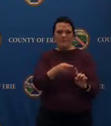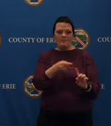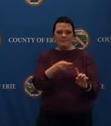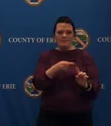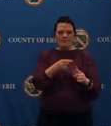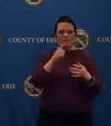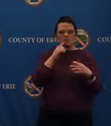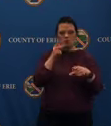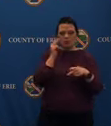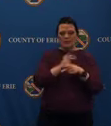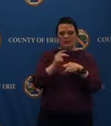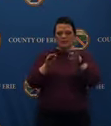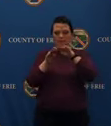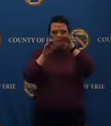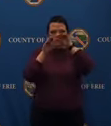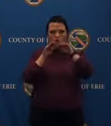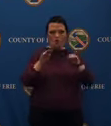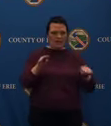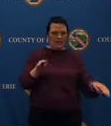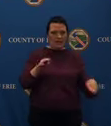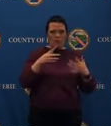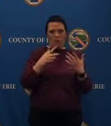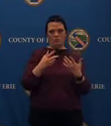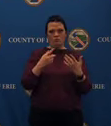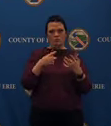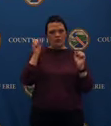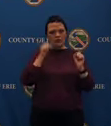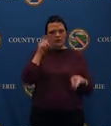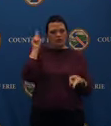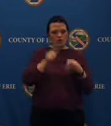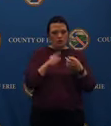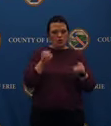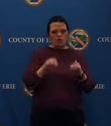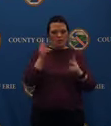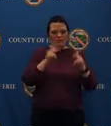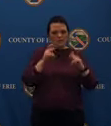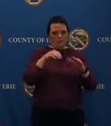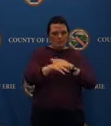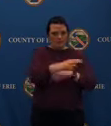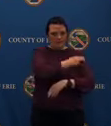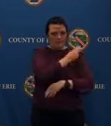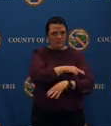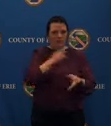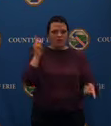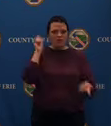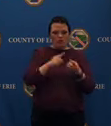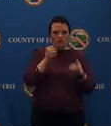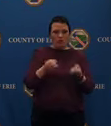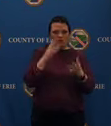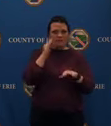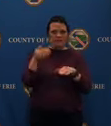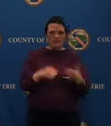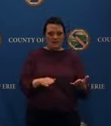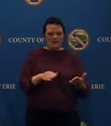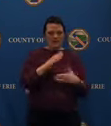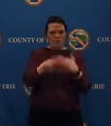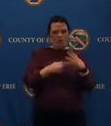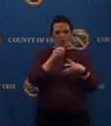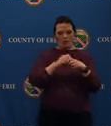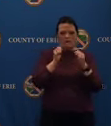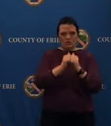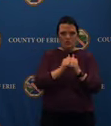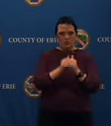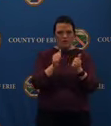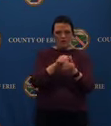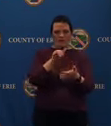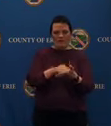on contraction of this illness so we can reduce the amount of hospitalizations and reduce the deaths. And we are all in this together.